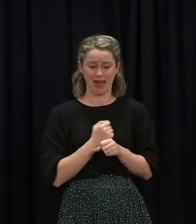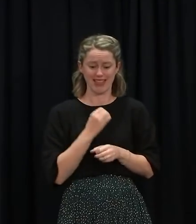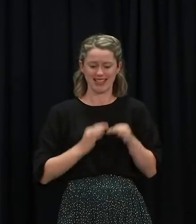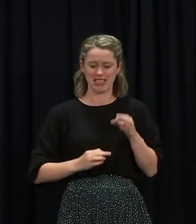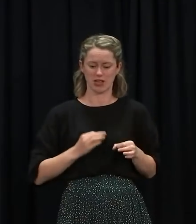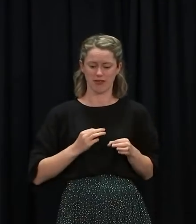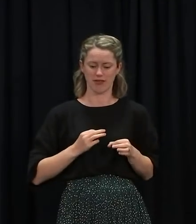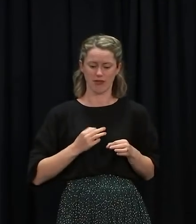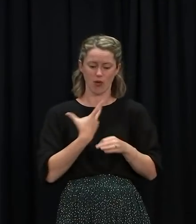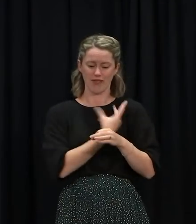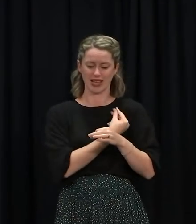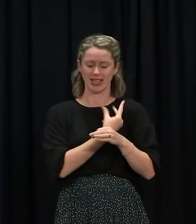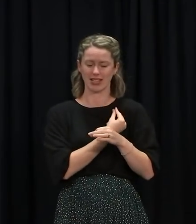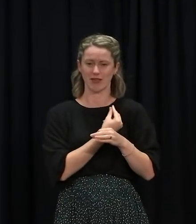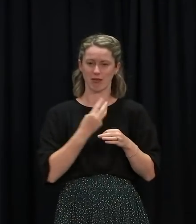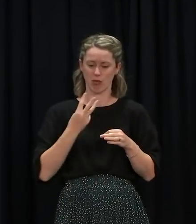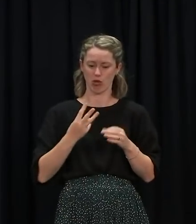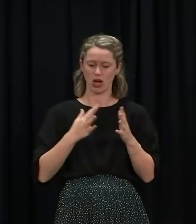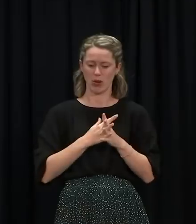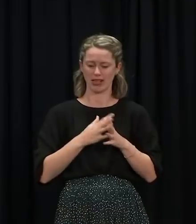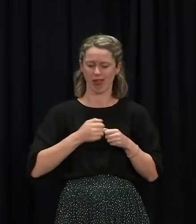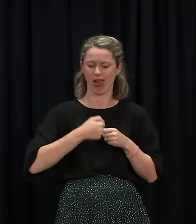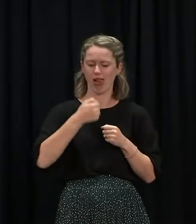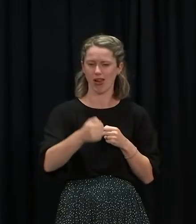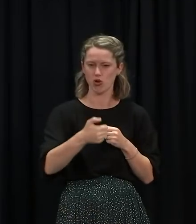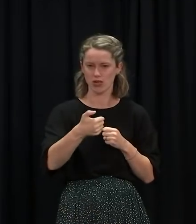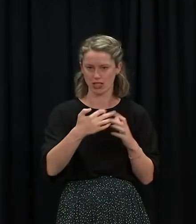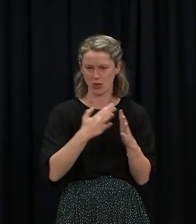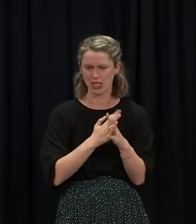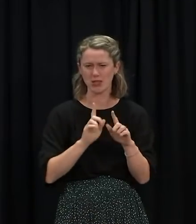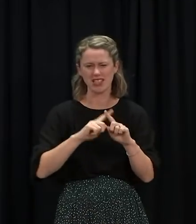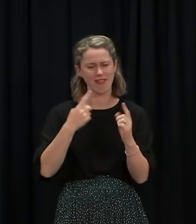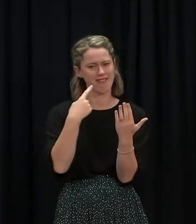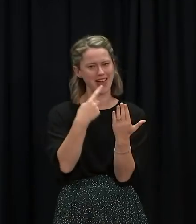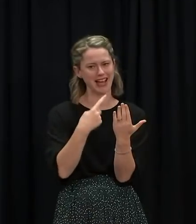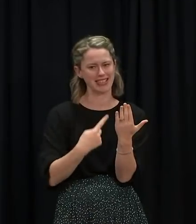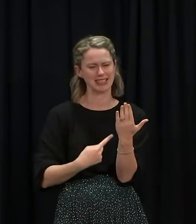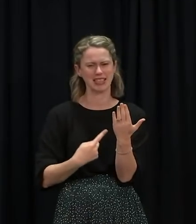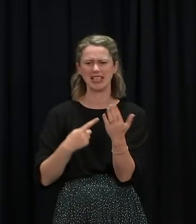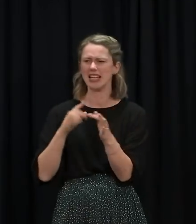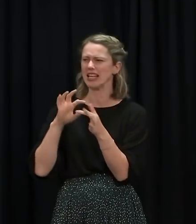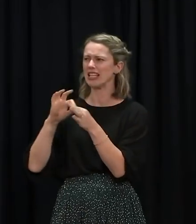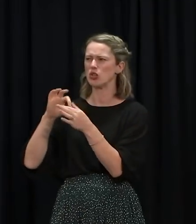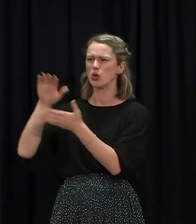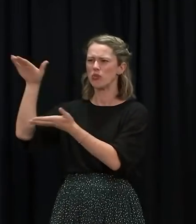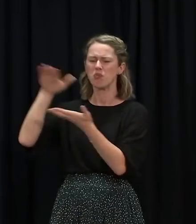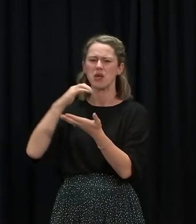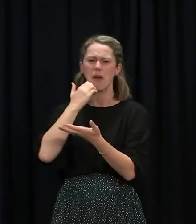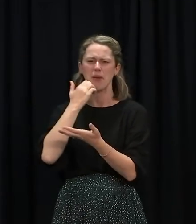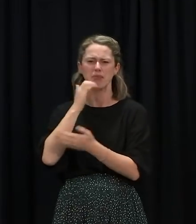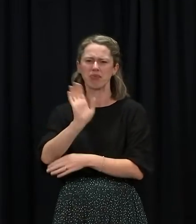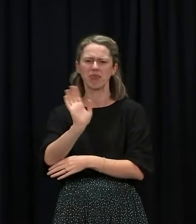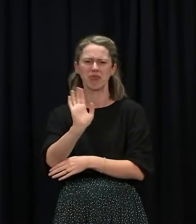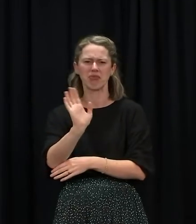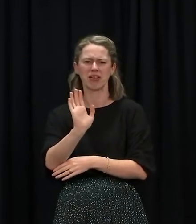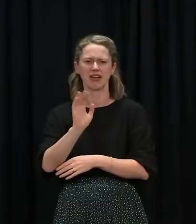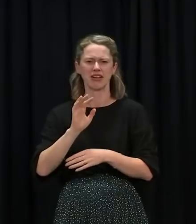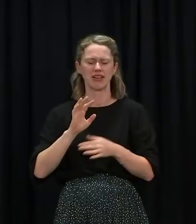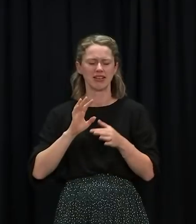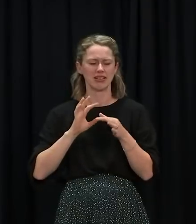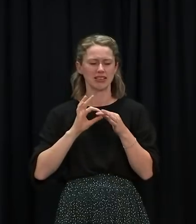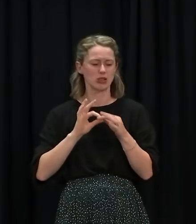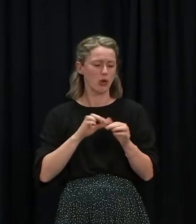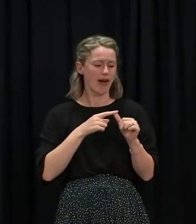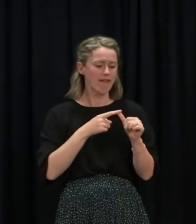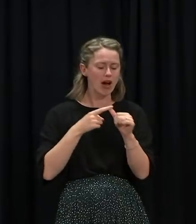into account in advising the extension of that interval. And it's not a supply issue now. It is our considered view, and it's based on the advice